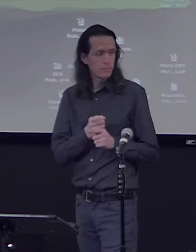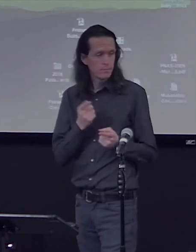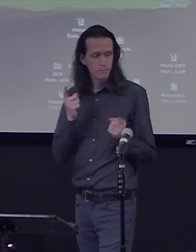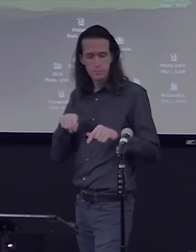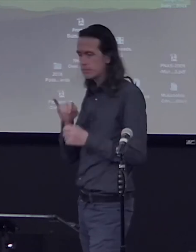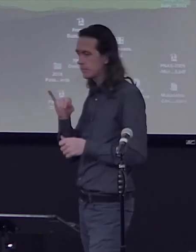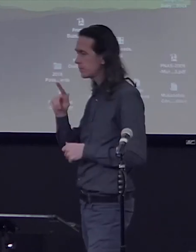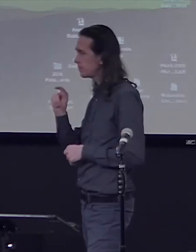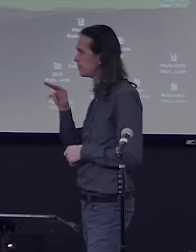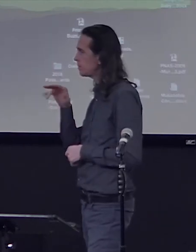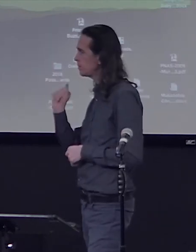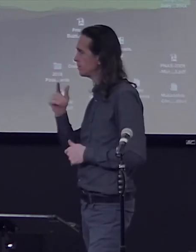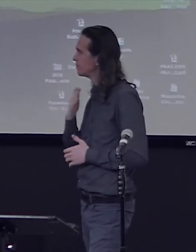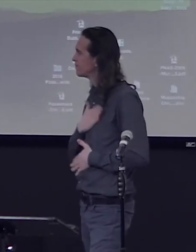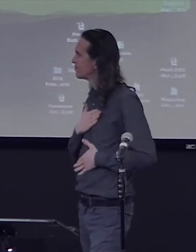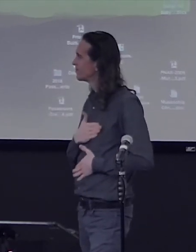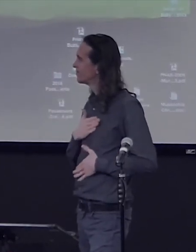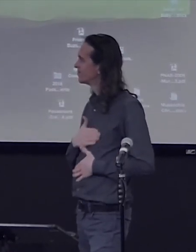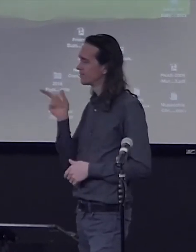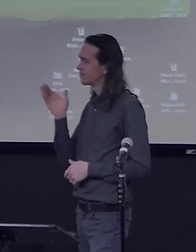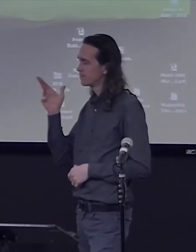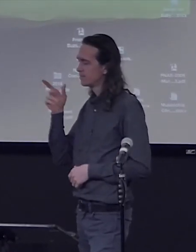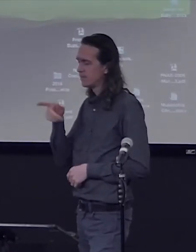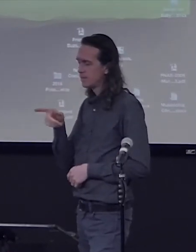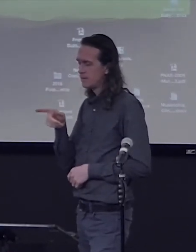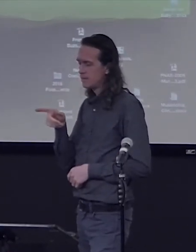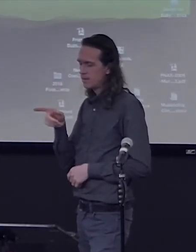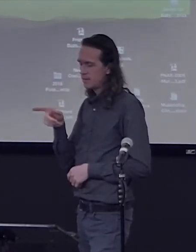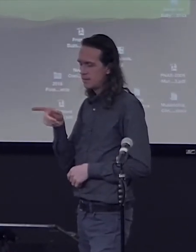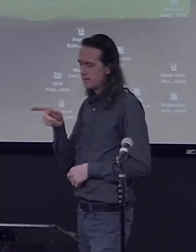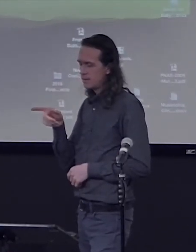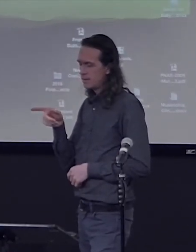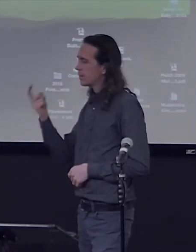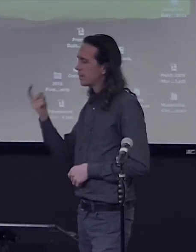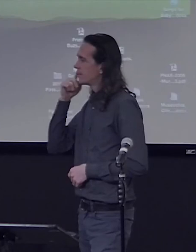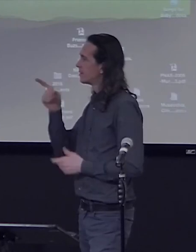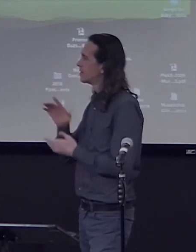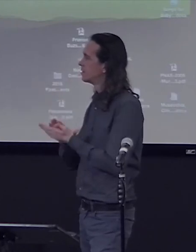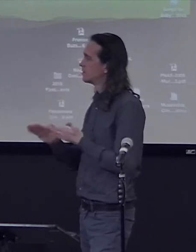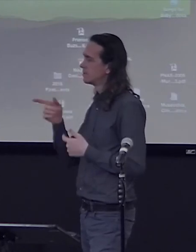thank you for your presentation you're welcome i agree with the larry it was really really really great